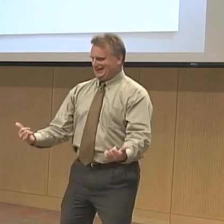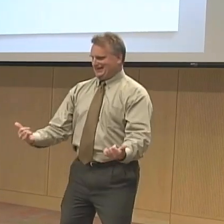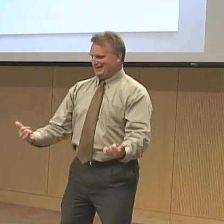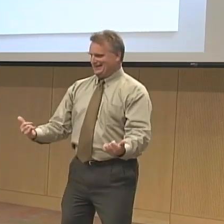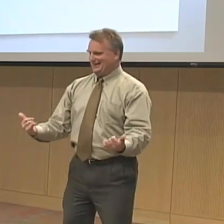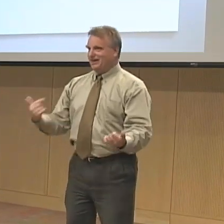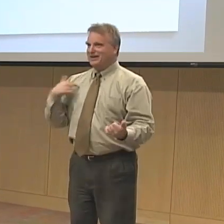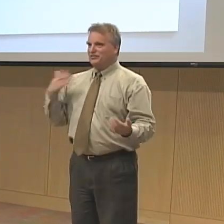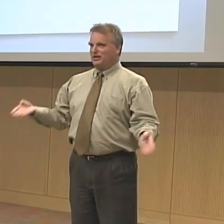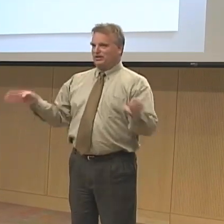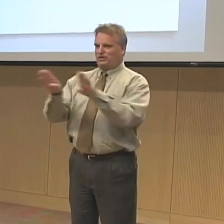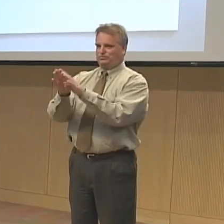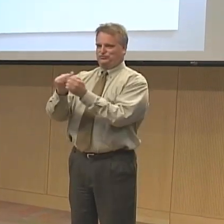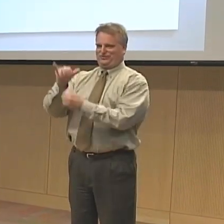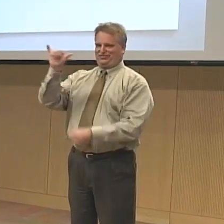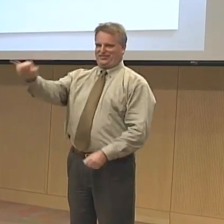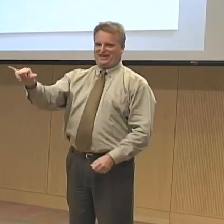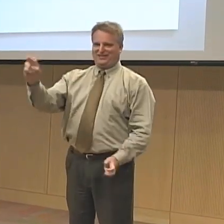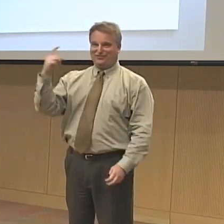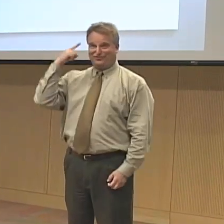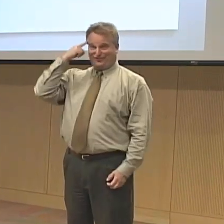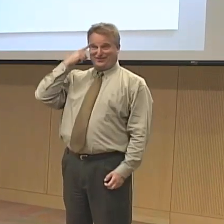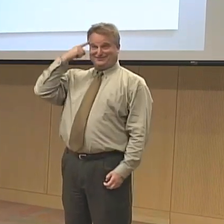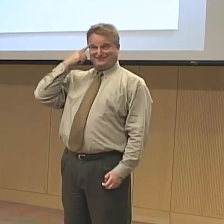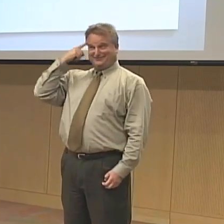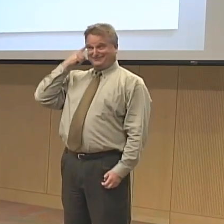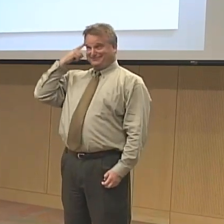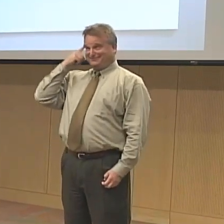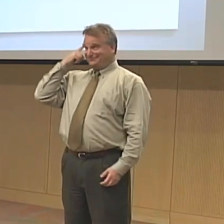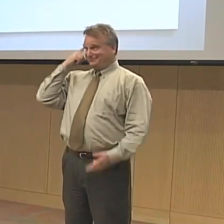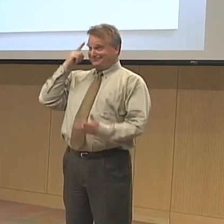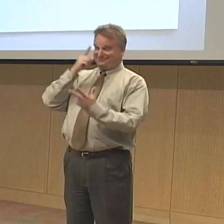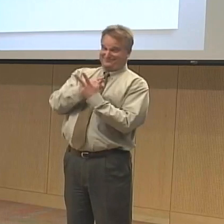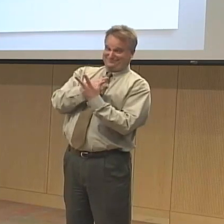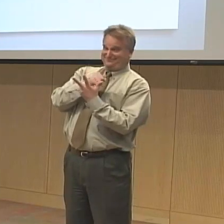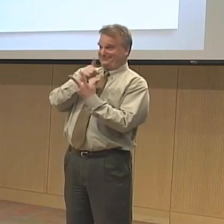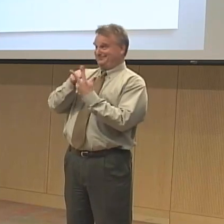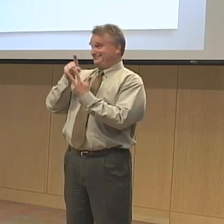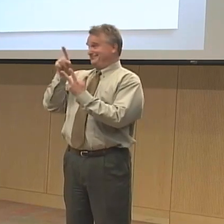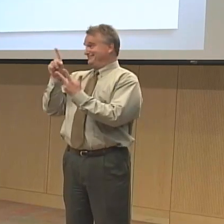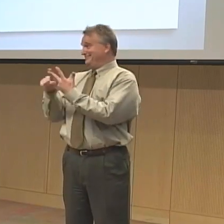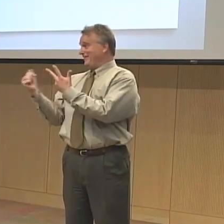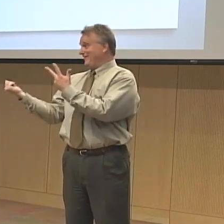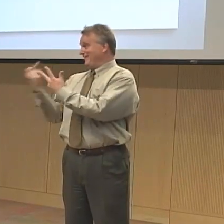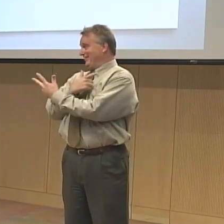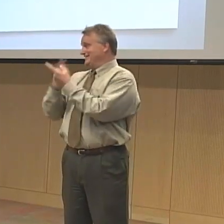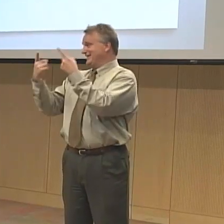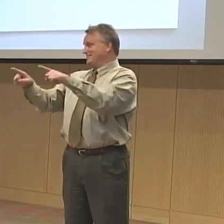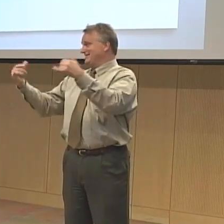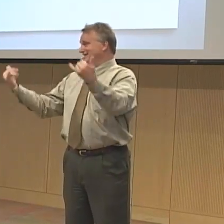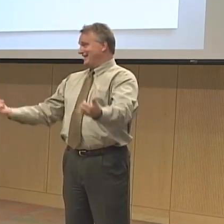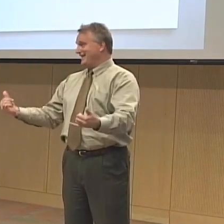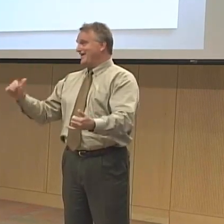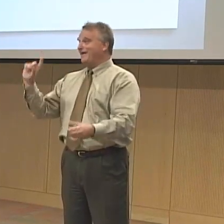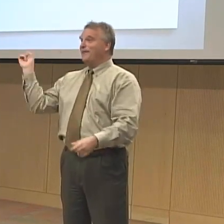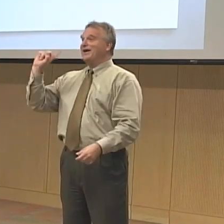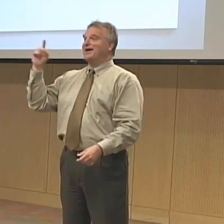right now. And so I close with that thought. What does the future hold for us? All